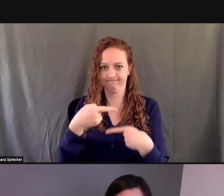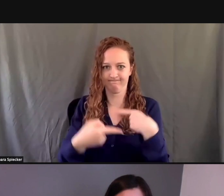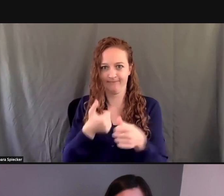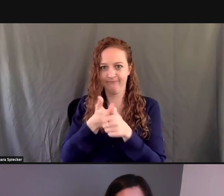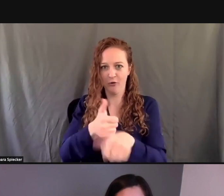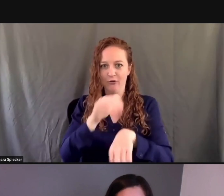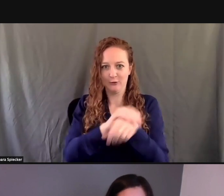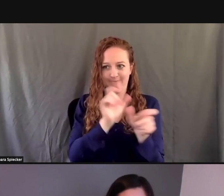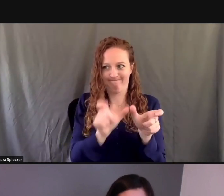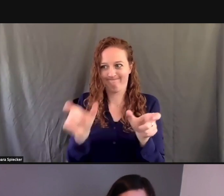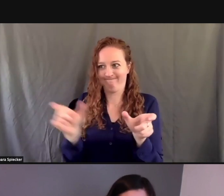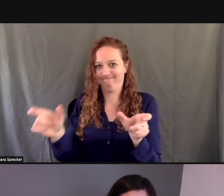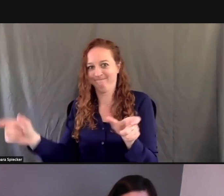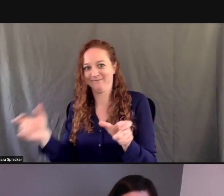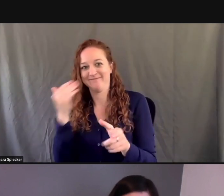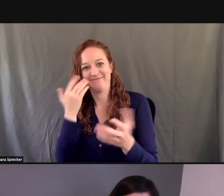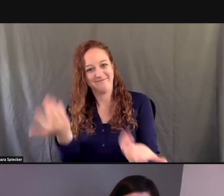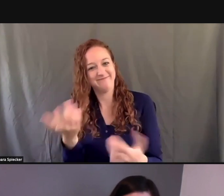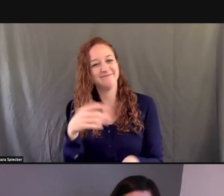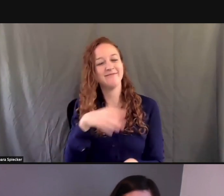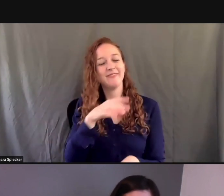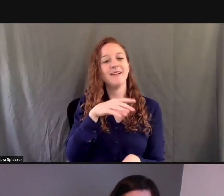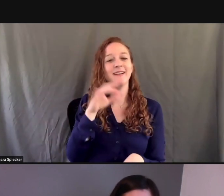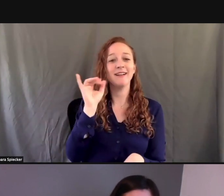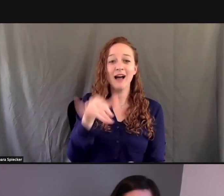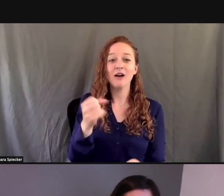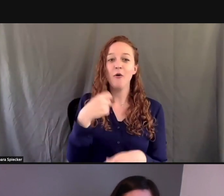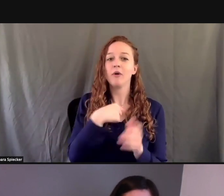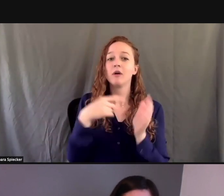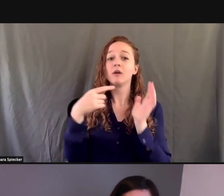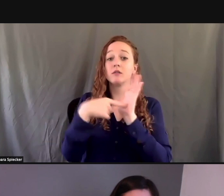stars, their development from